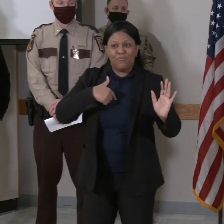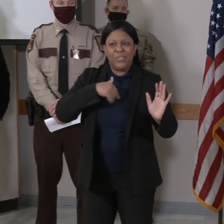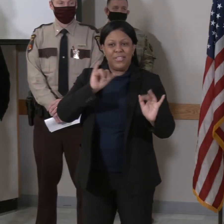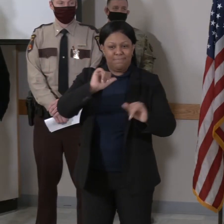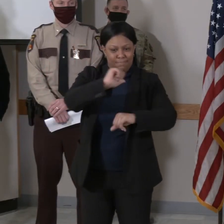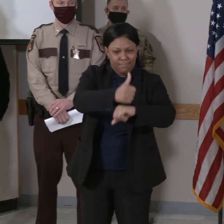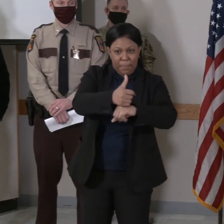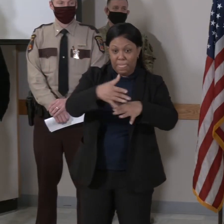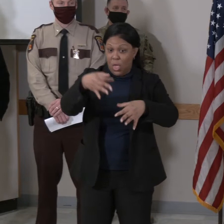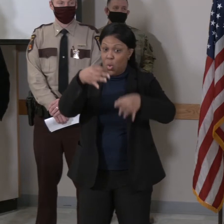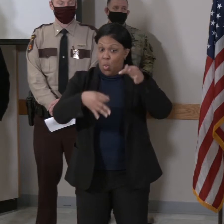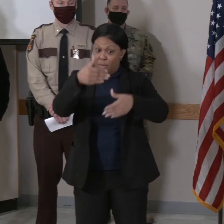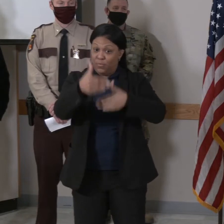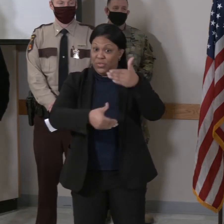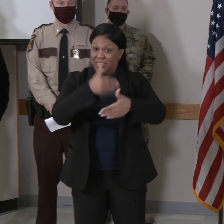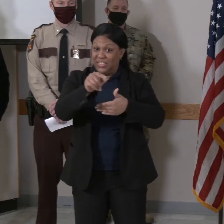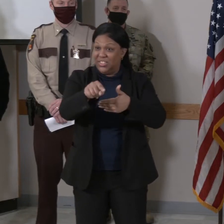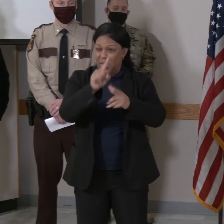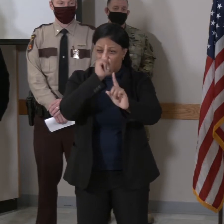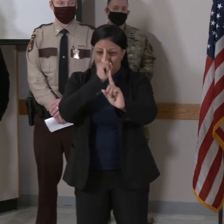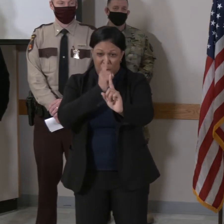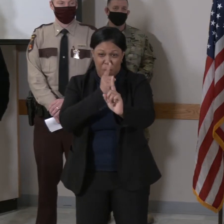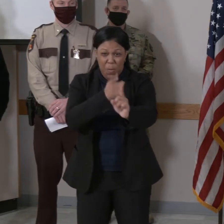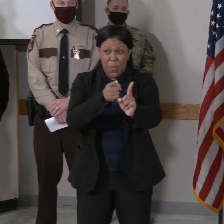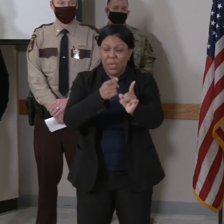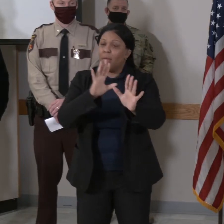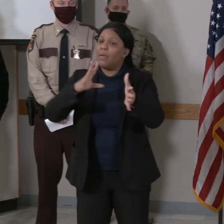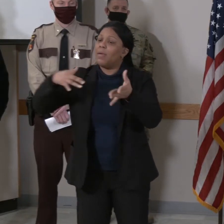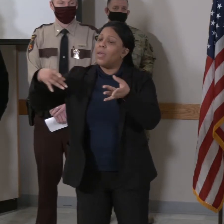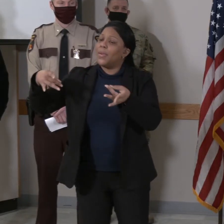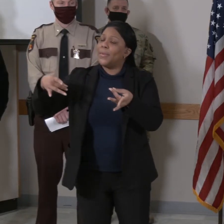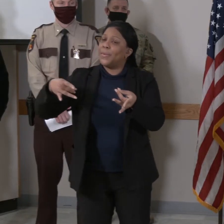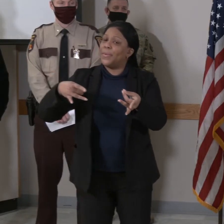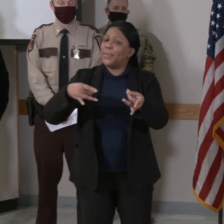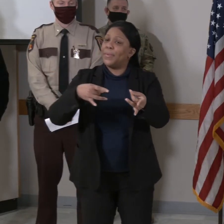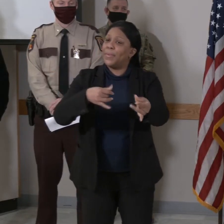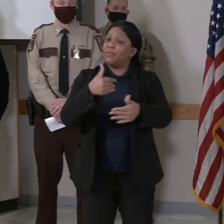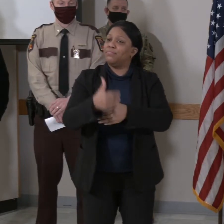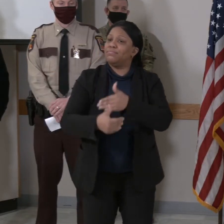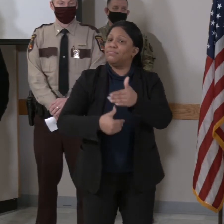no disruption. Again, we're not going to allow disruption. I think that needs to be pointed out.